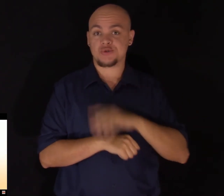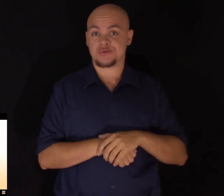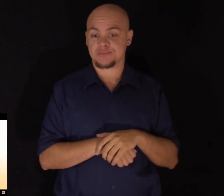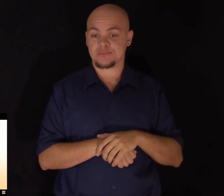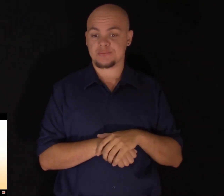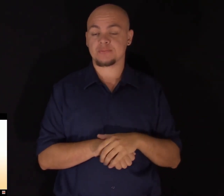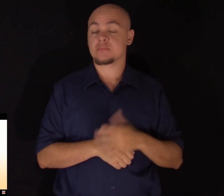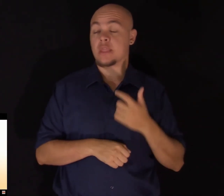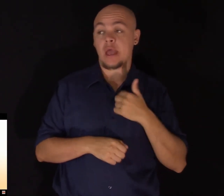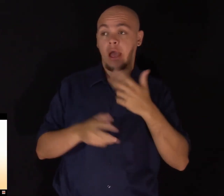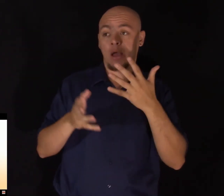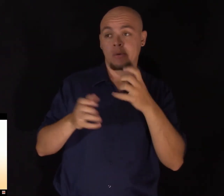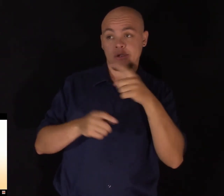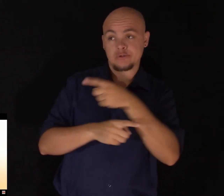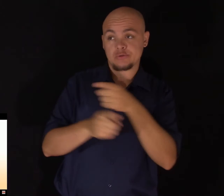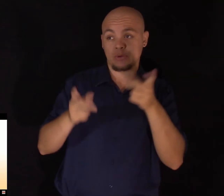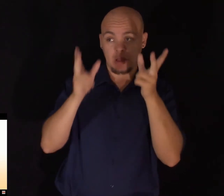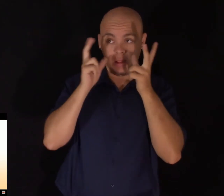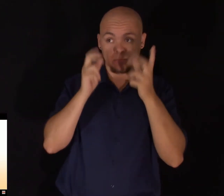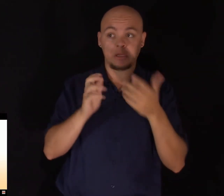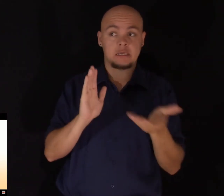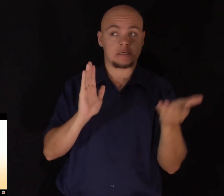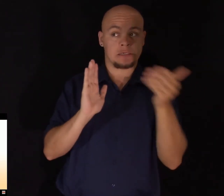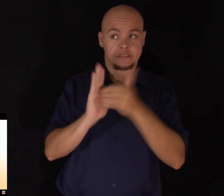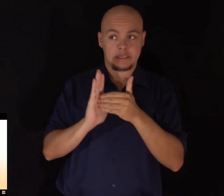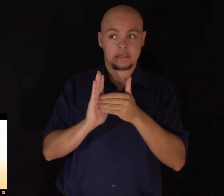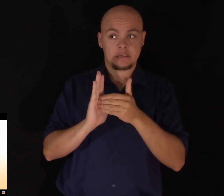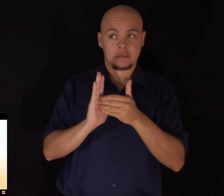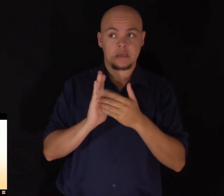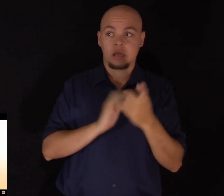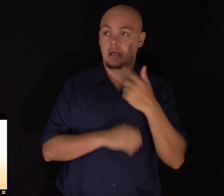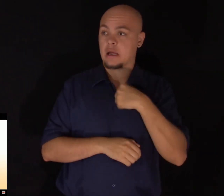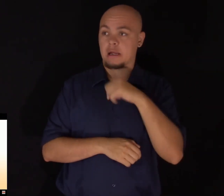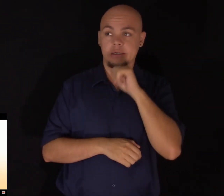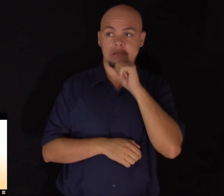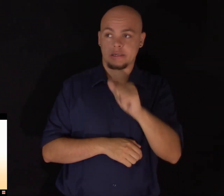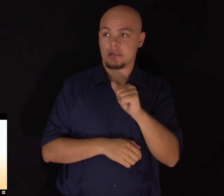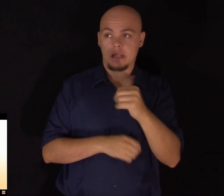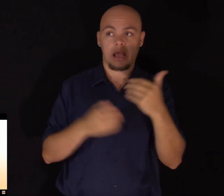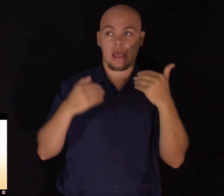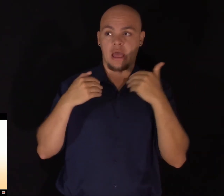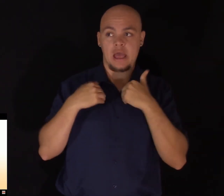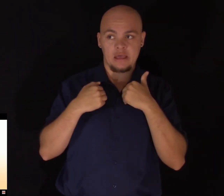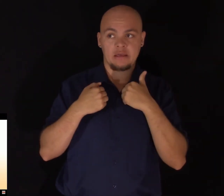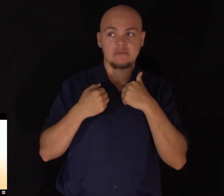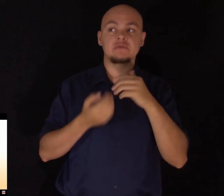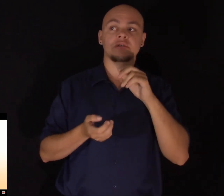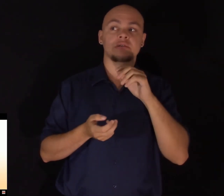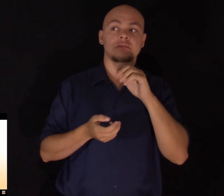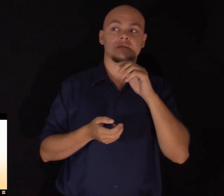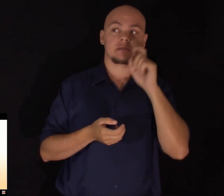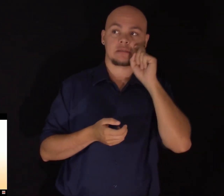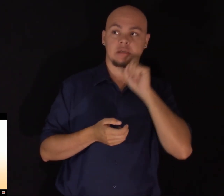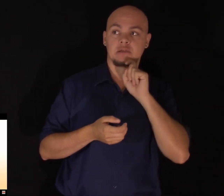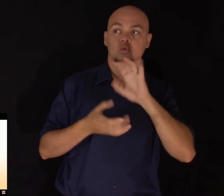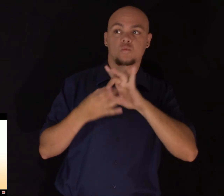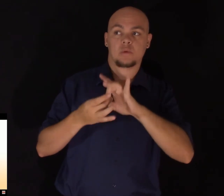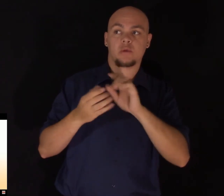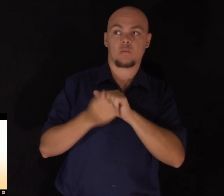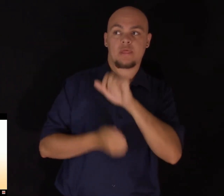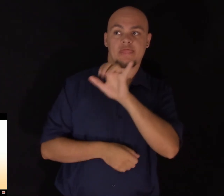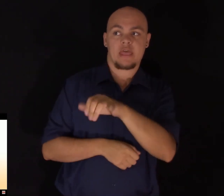I want you to listen to me. I'm going to say this again. I did not have sexual relations with that